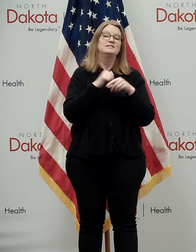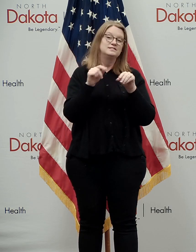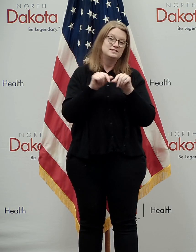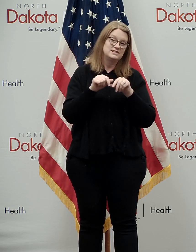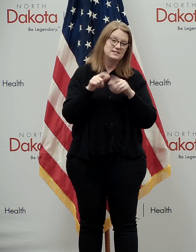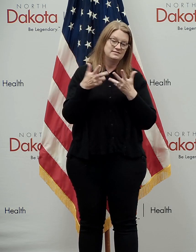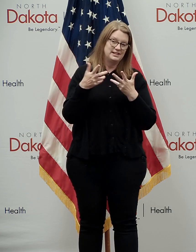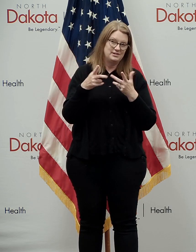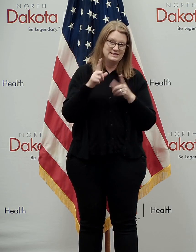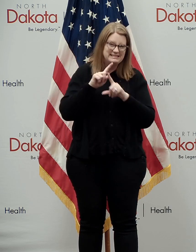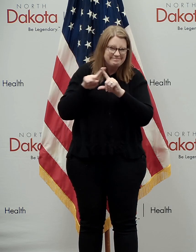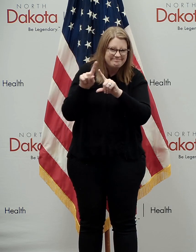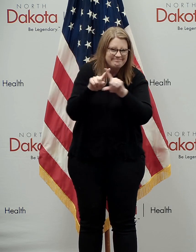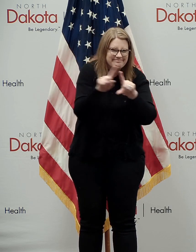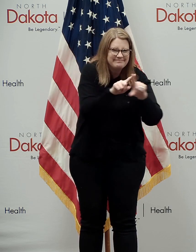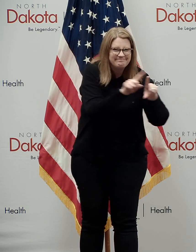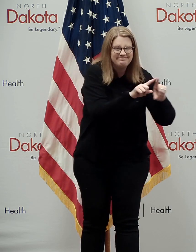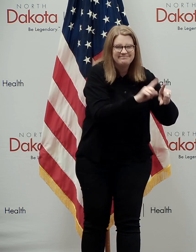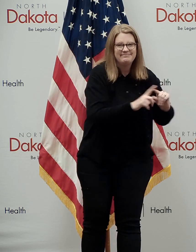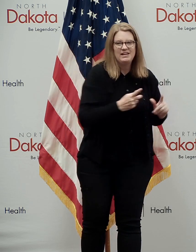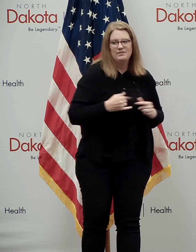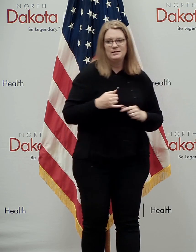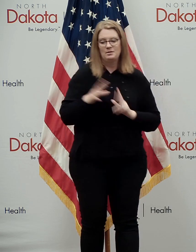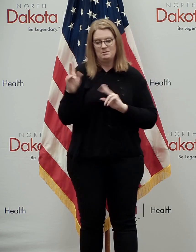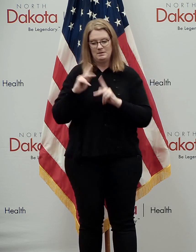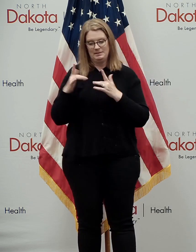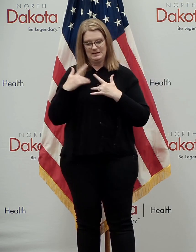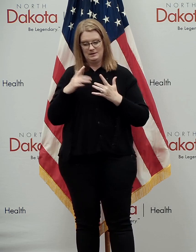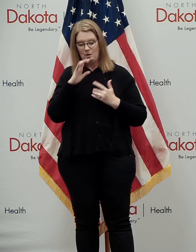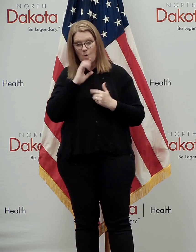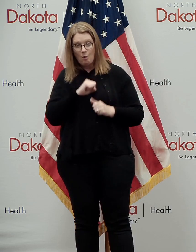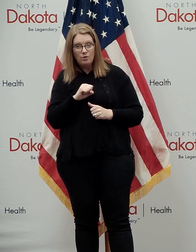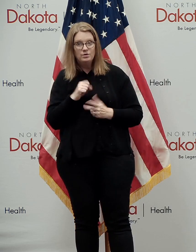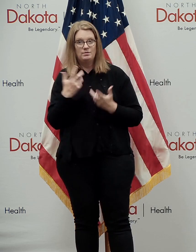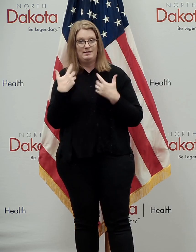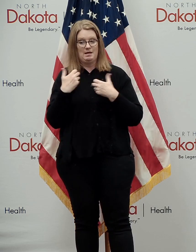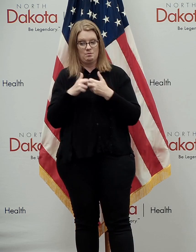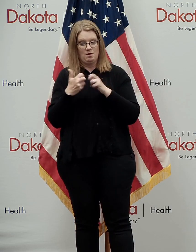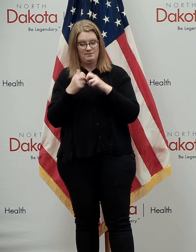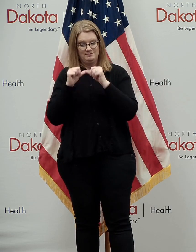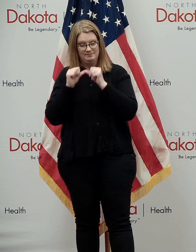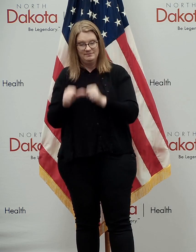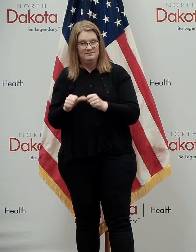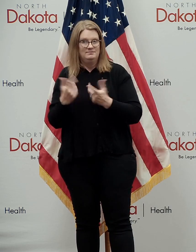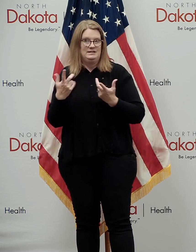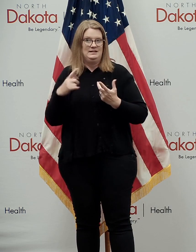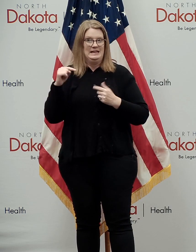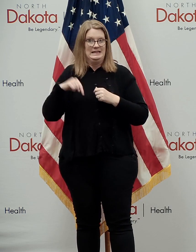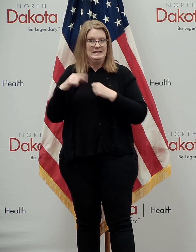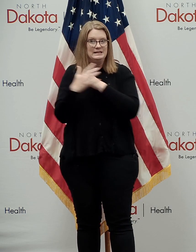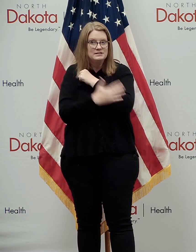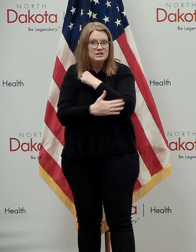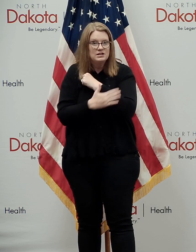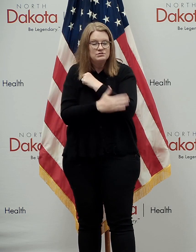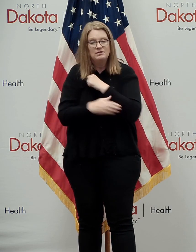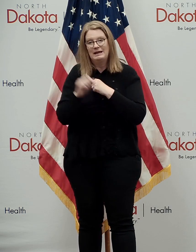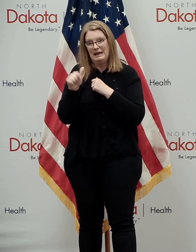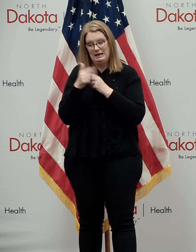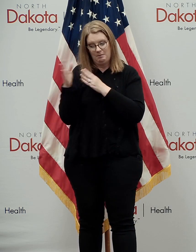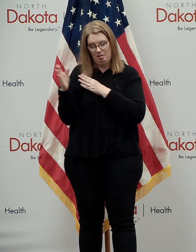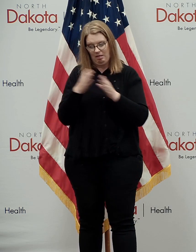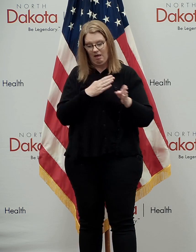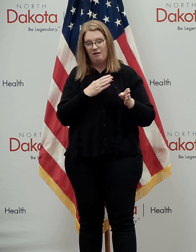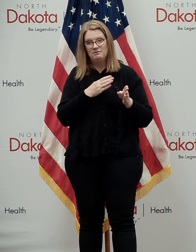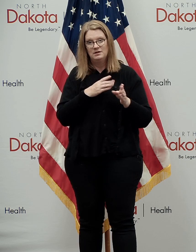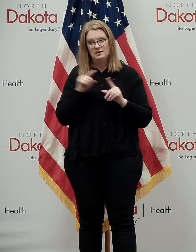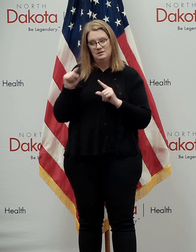really preys on people that are older with underlying health conditions. I would guess in our country that any plan for distribution of the vaccine